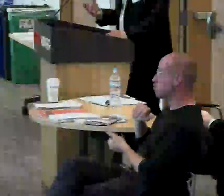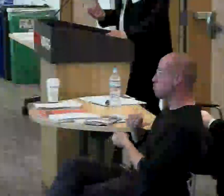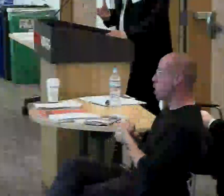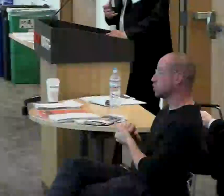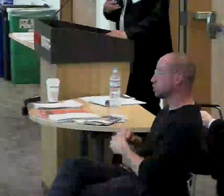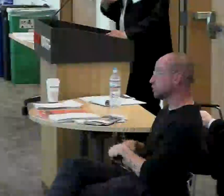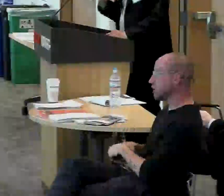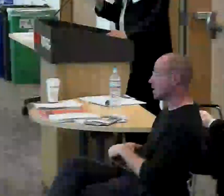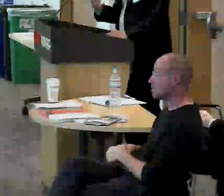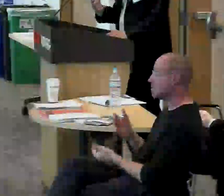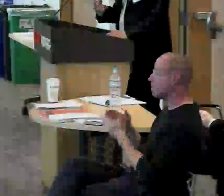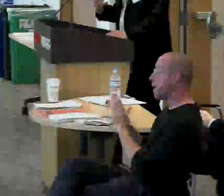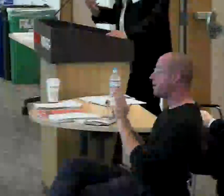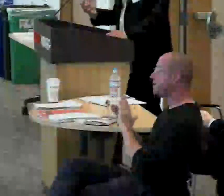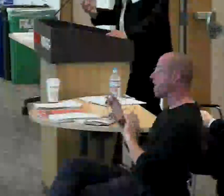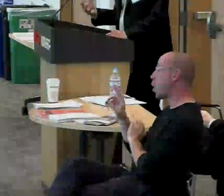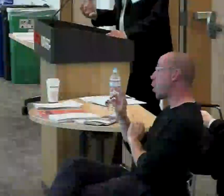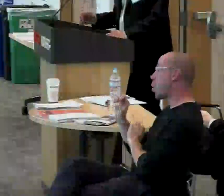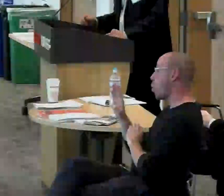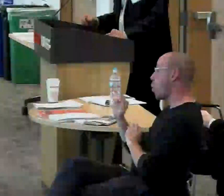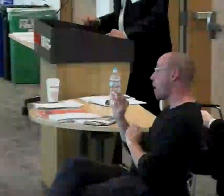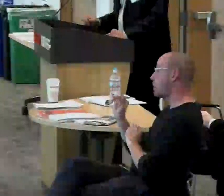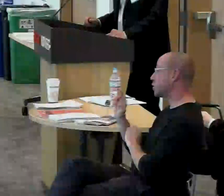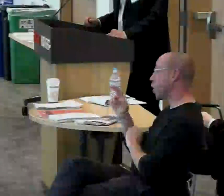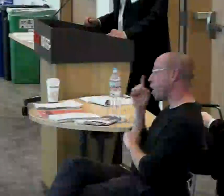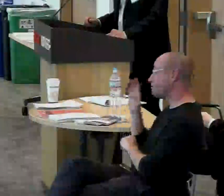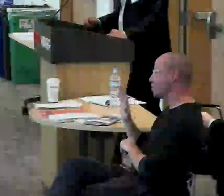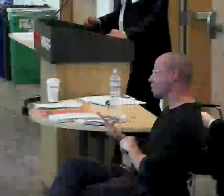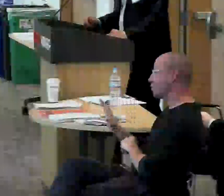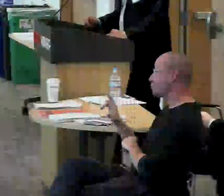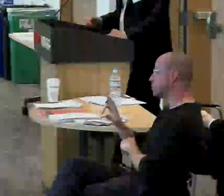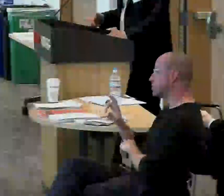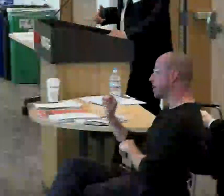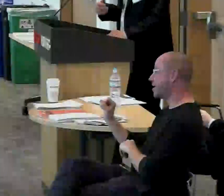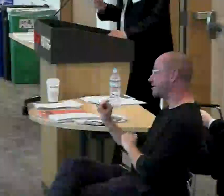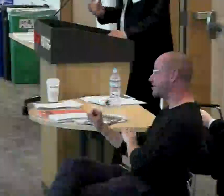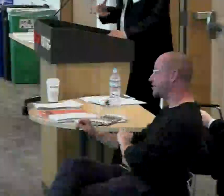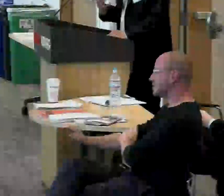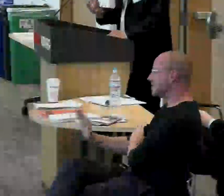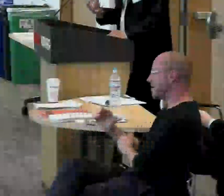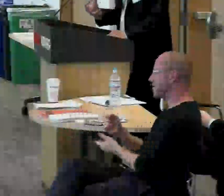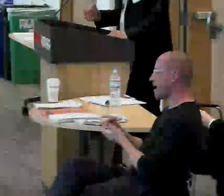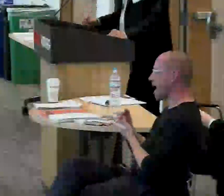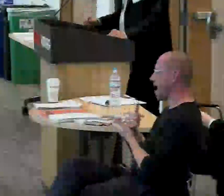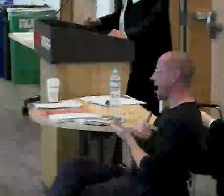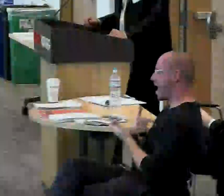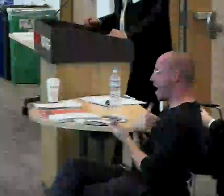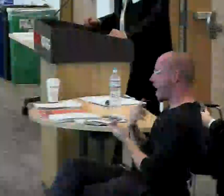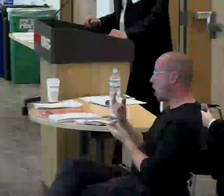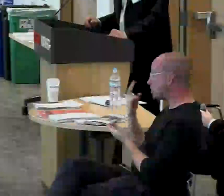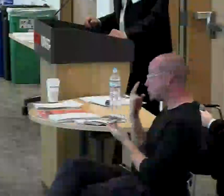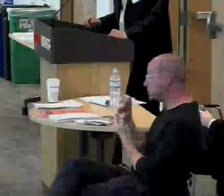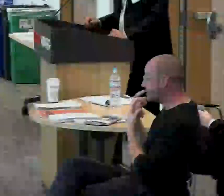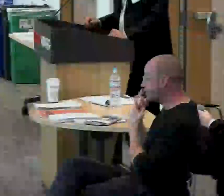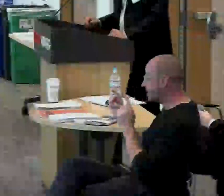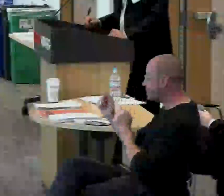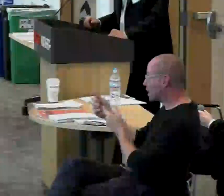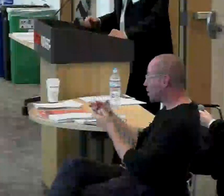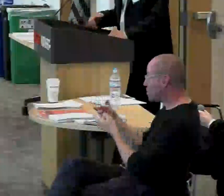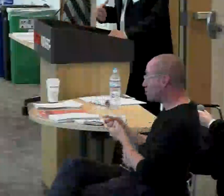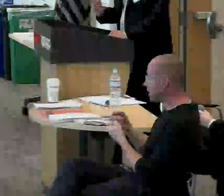national webinars to help really build and communicate this information, and really help to build upon some of the successful efforts that are taking place